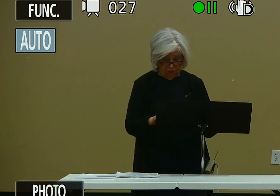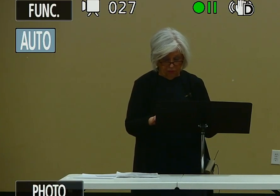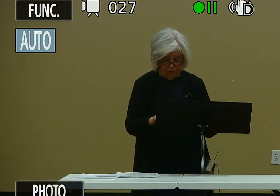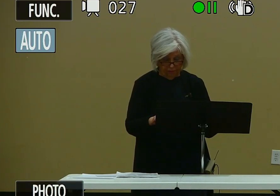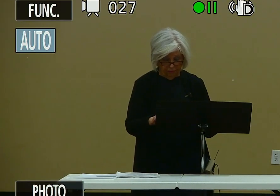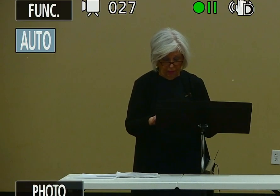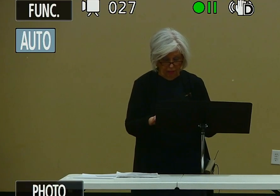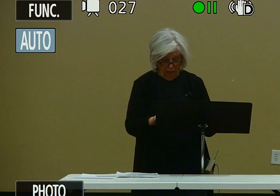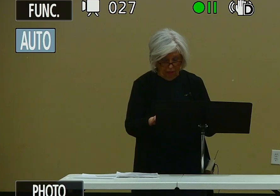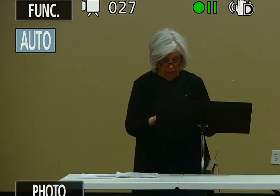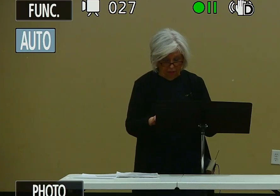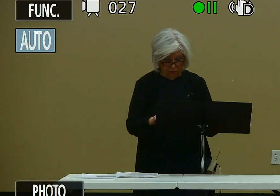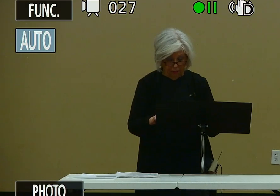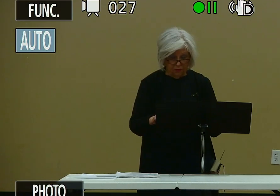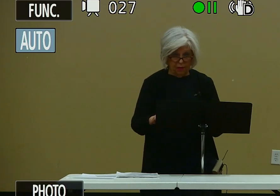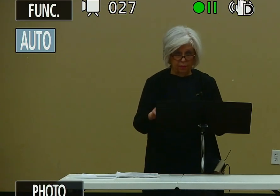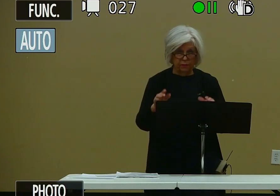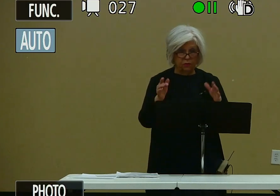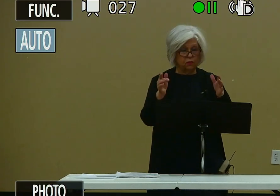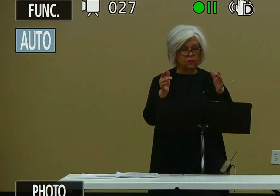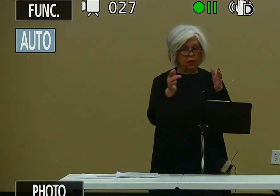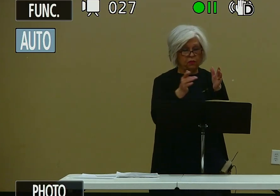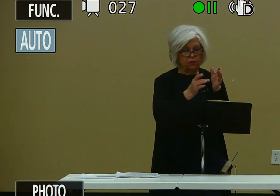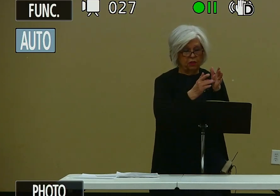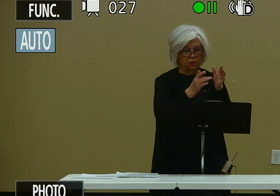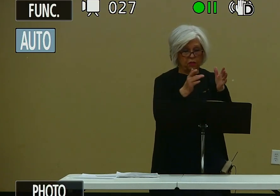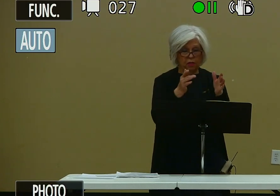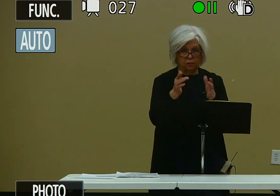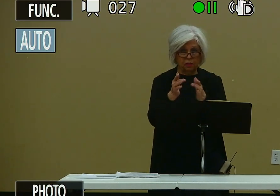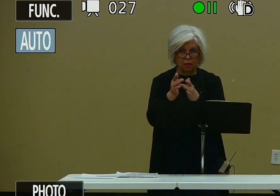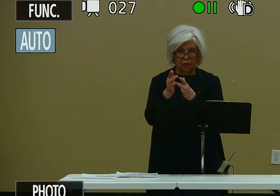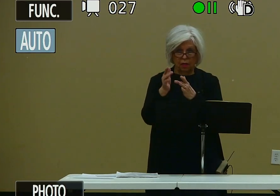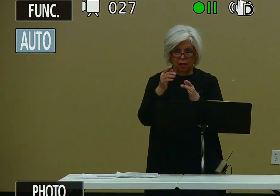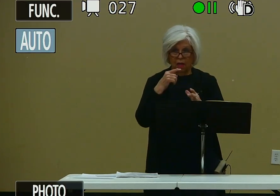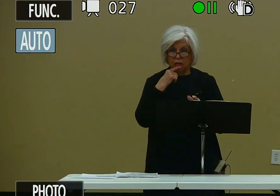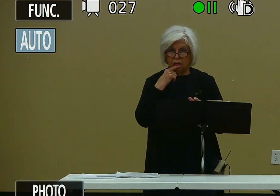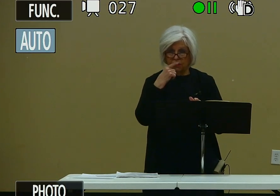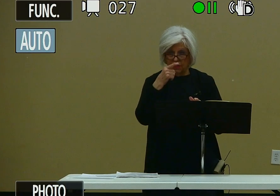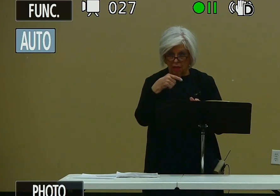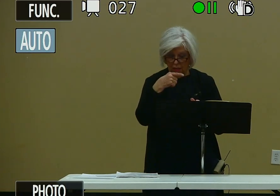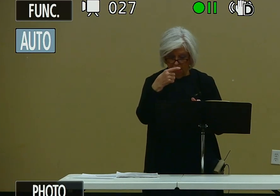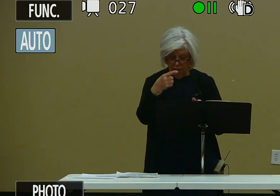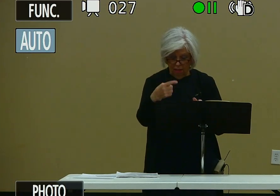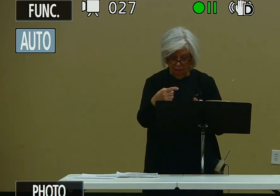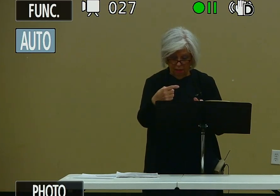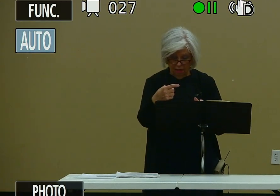Jesus. All right, so let's do the sign. Jesus said,